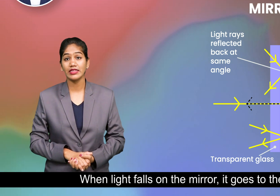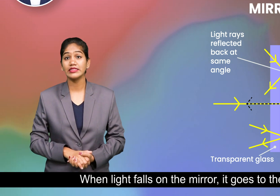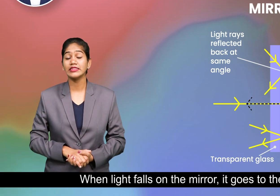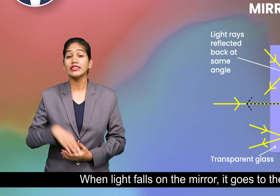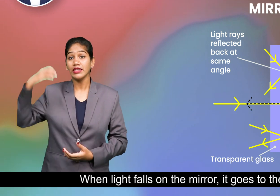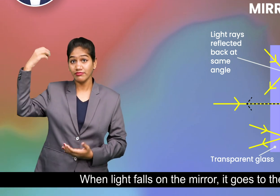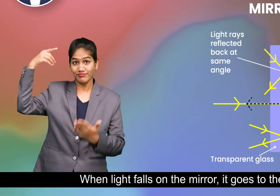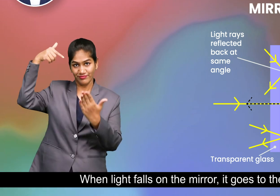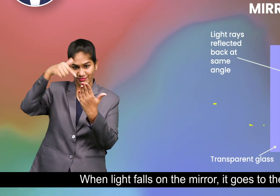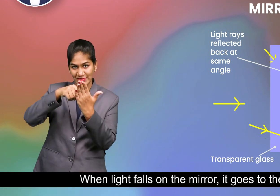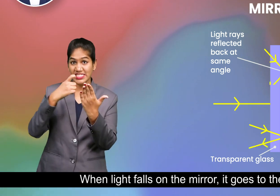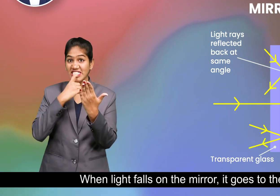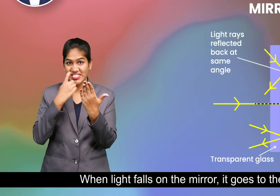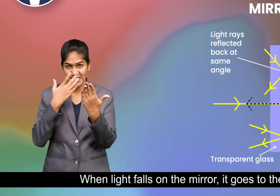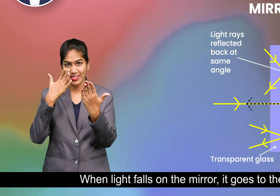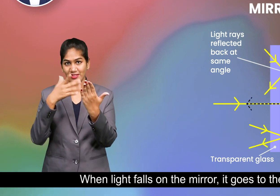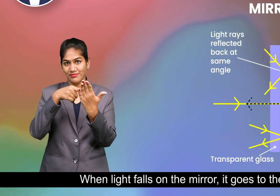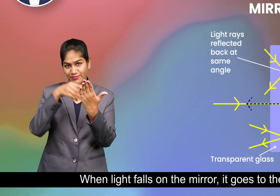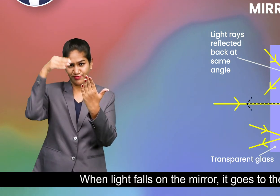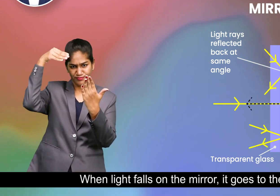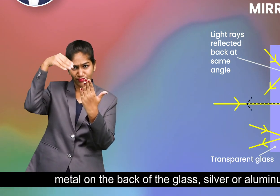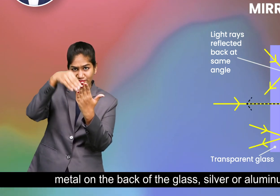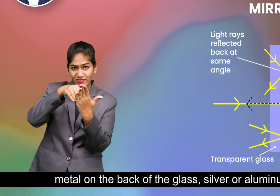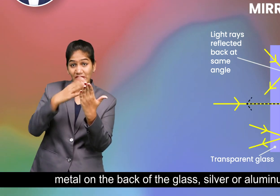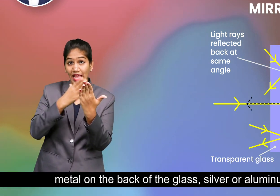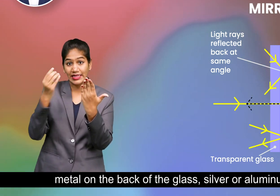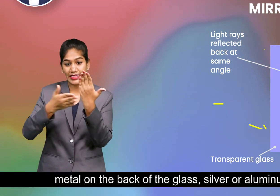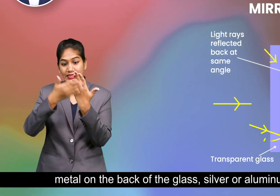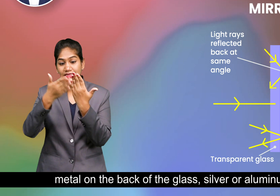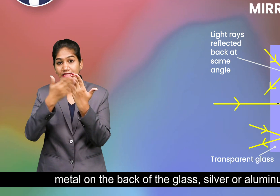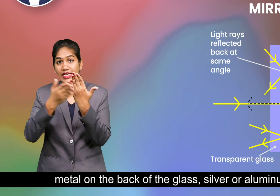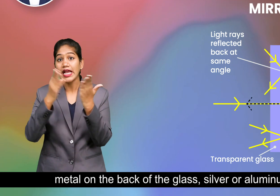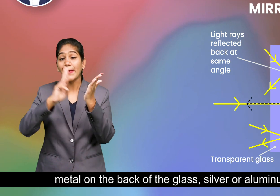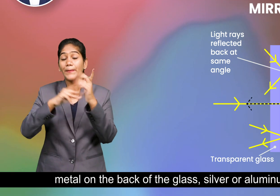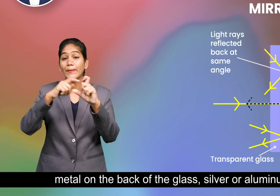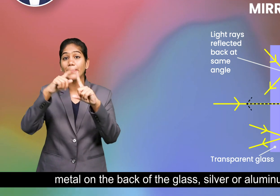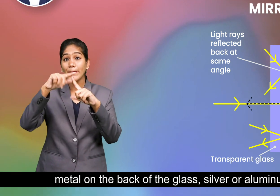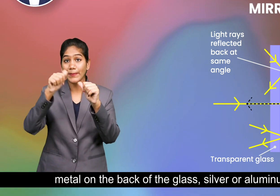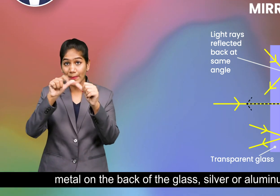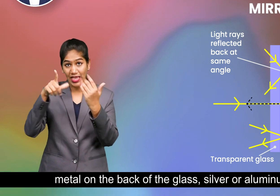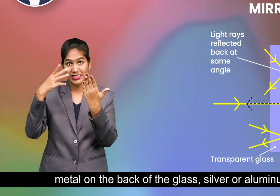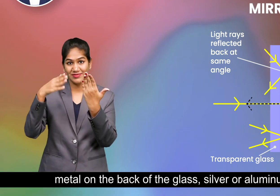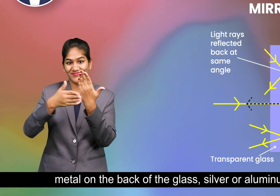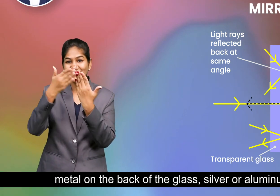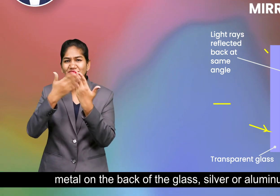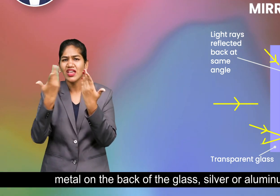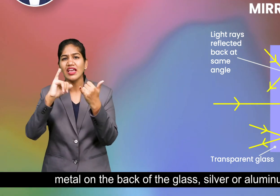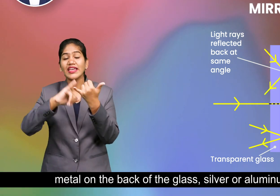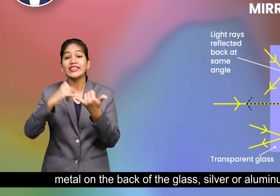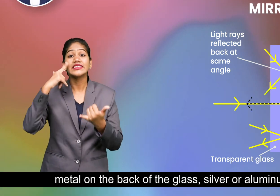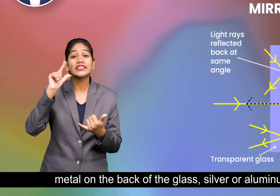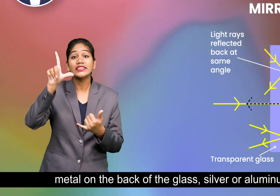it goes through the glass and the metal on the back of the glass. Silver